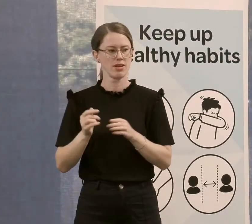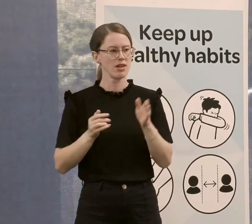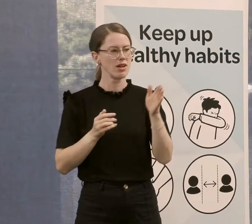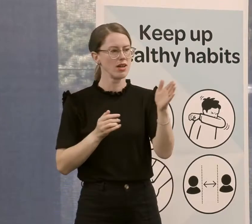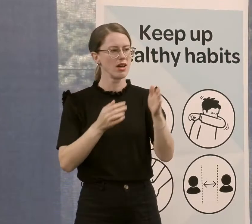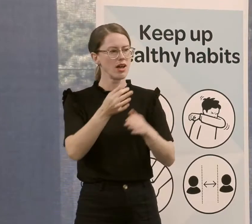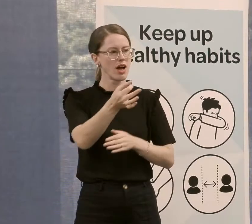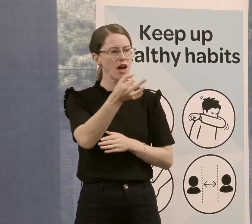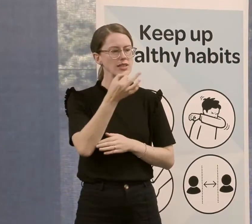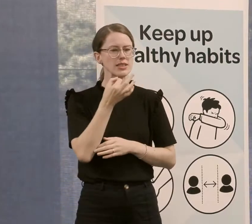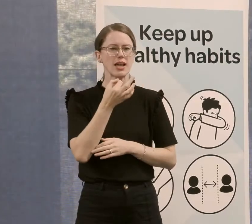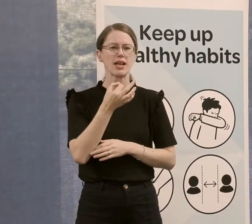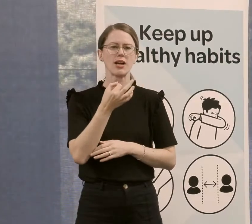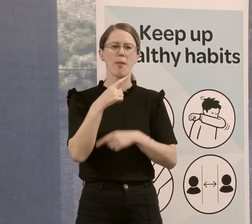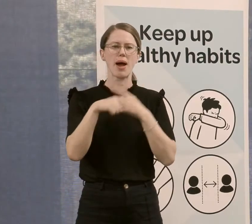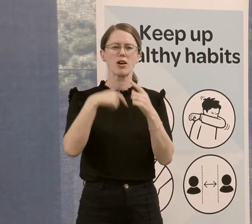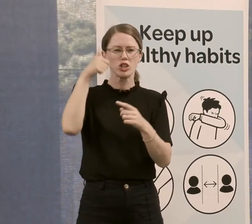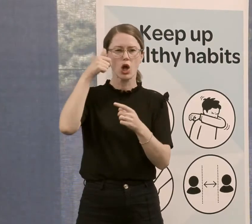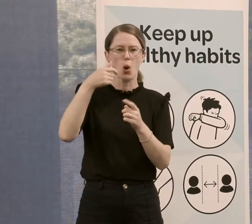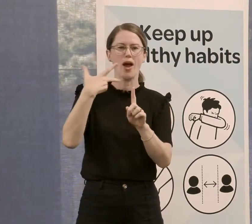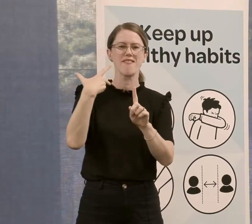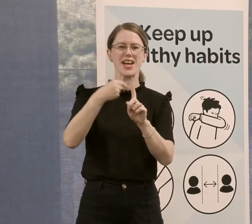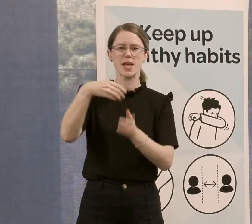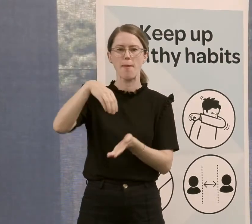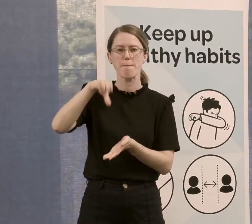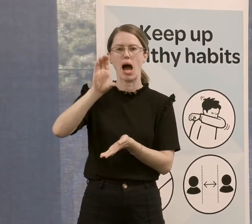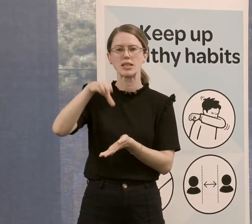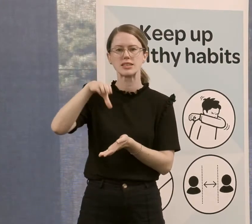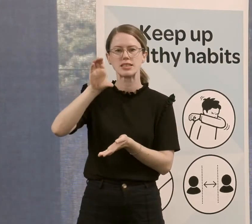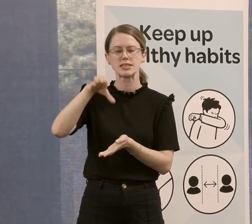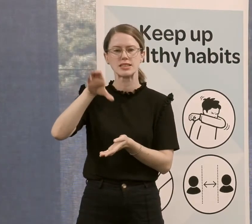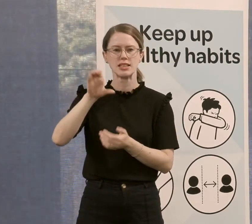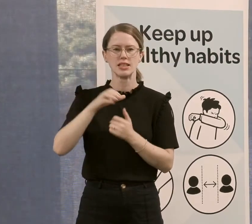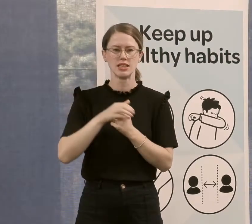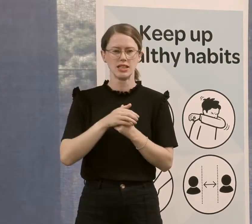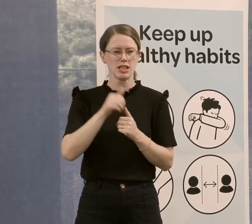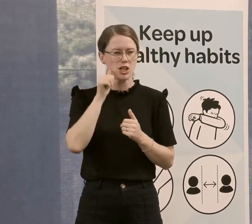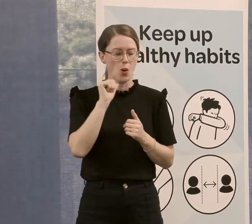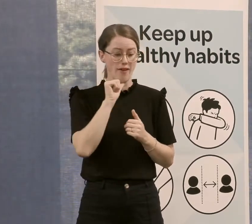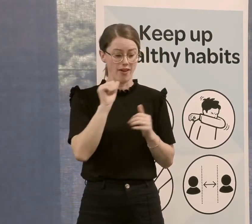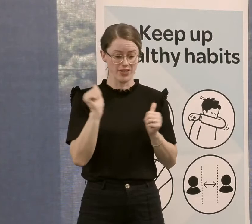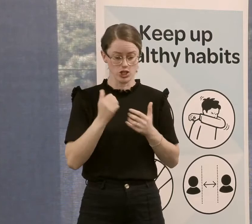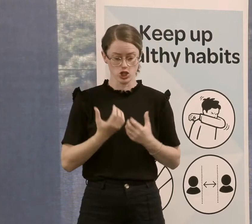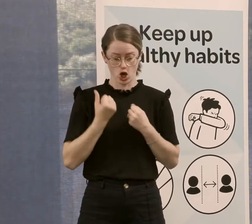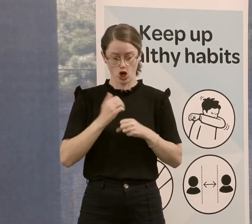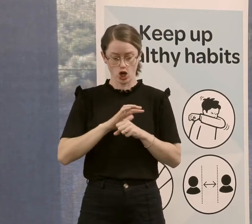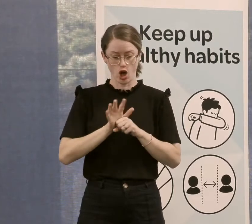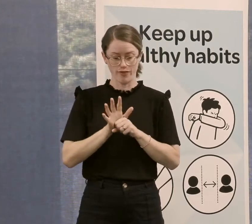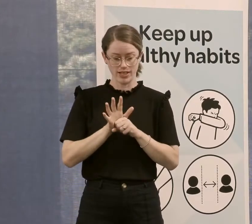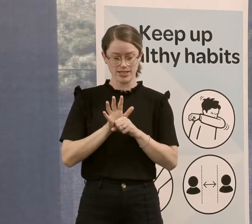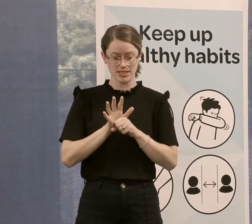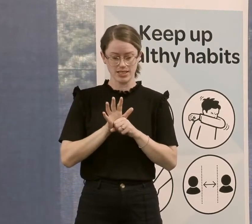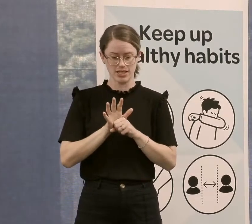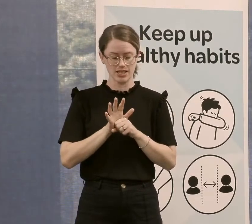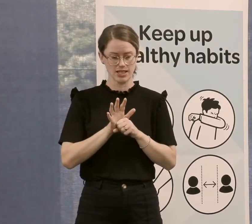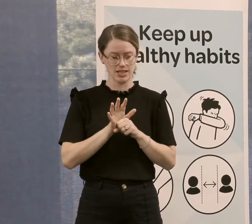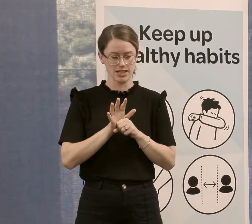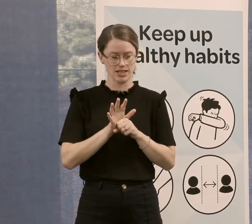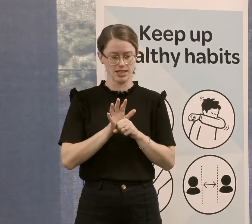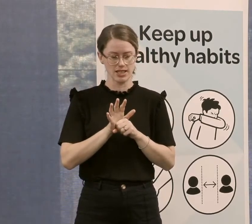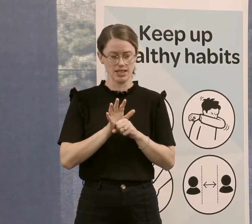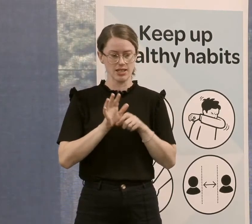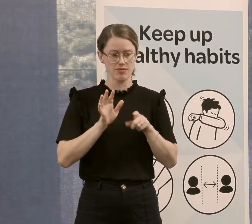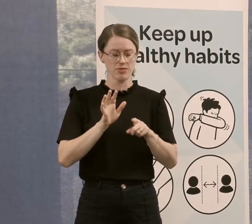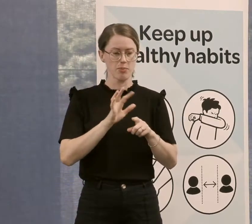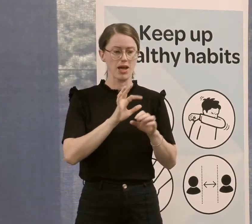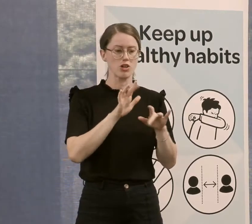vaccination passes, there was the second point made around how if you've been infected but haven't had your booster, you can still get a vaccine pass. How much is that an honesty